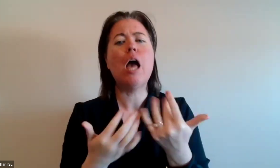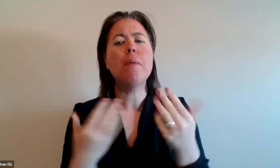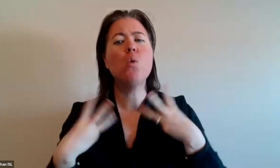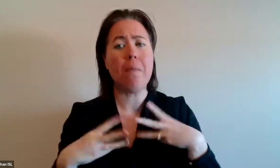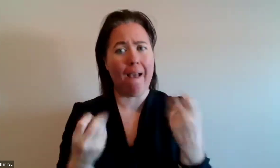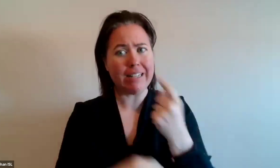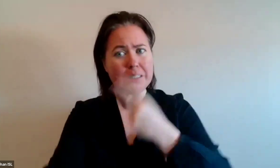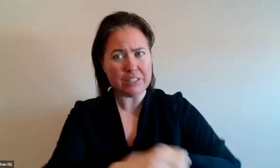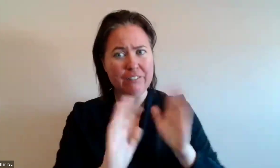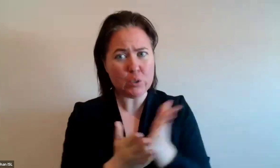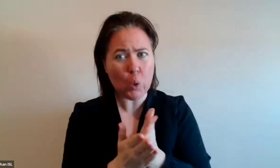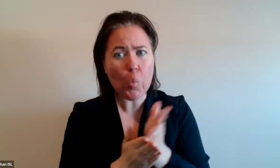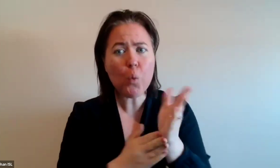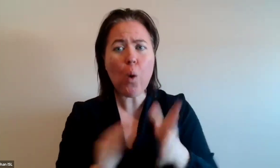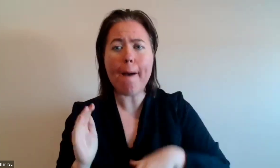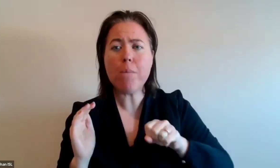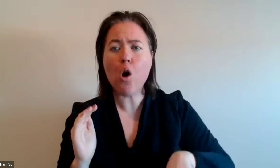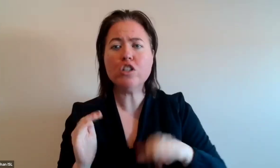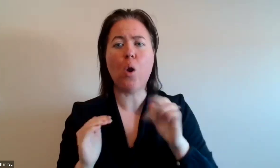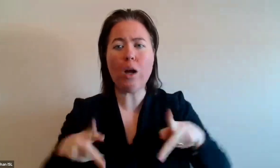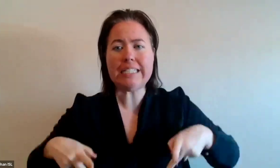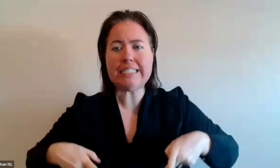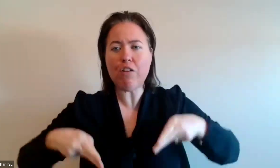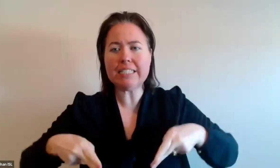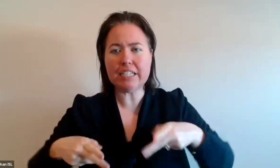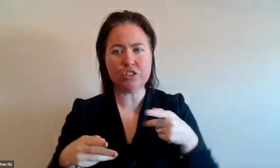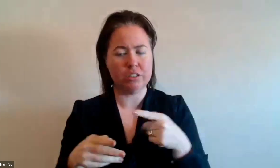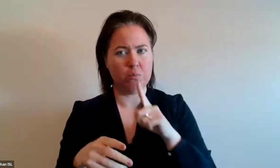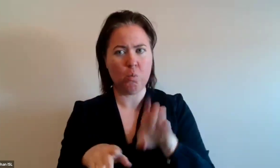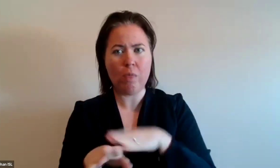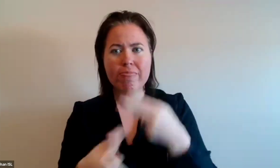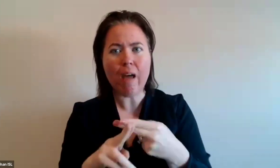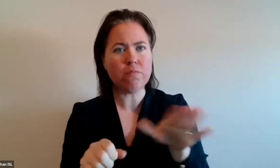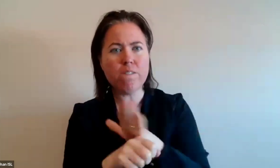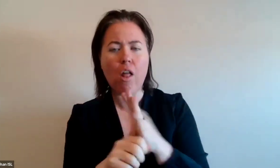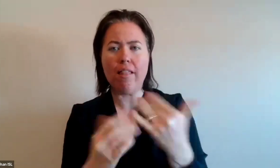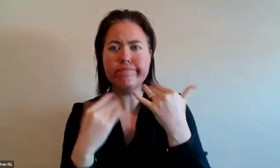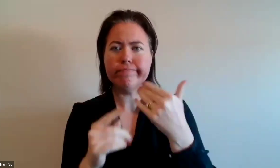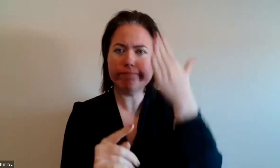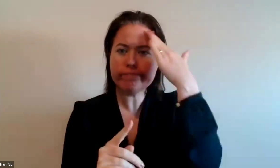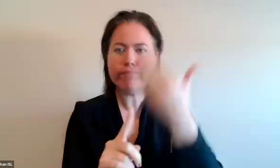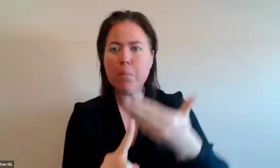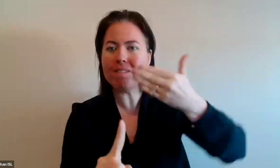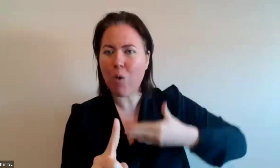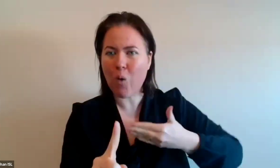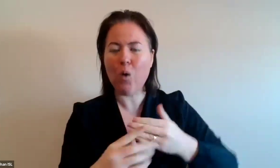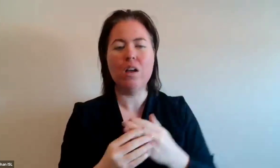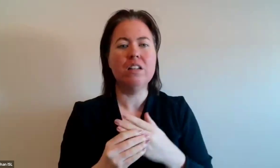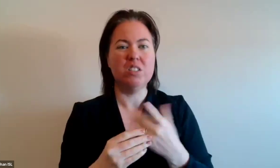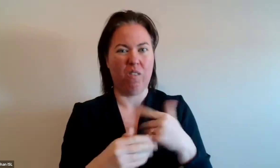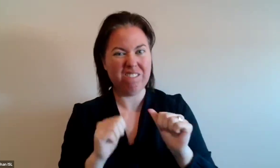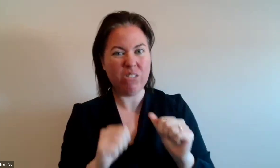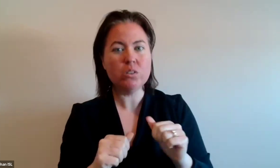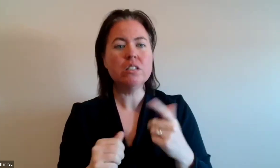have been subjected to abortion and/or sterilization without free and informed consent since the entering into force of the